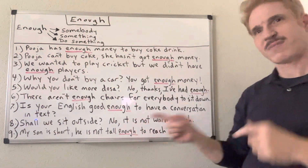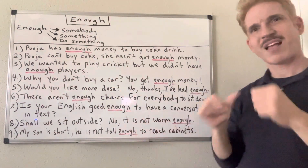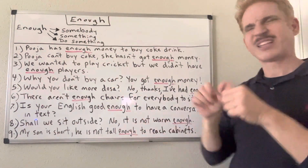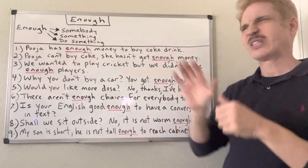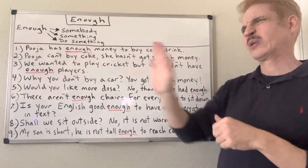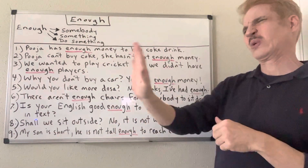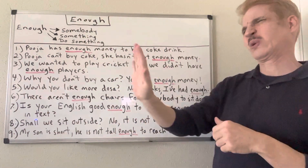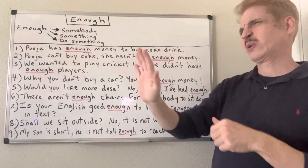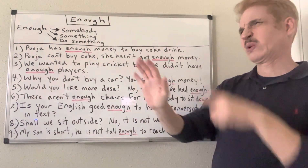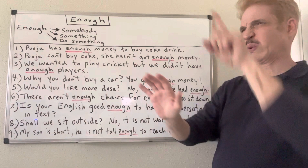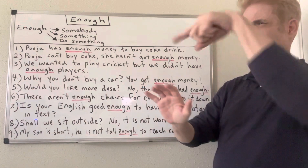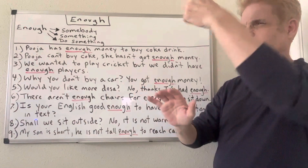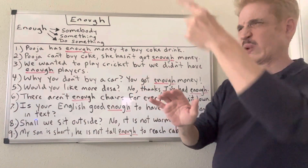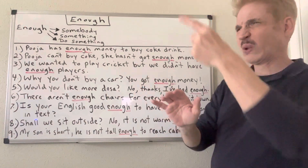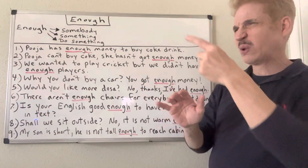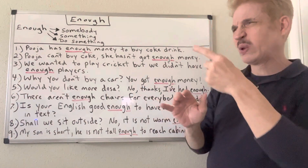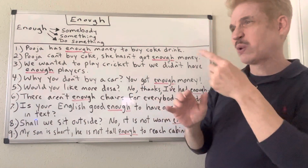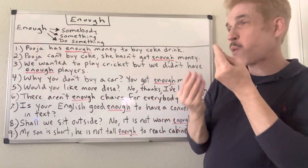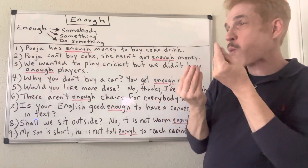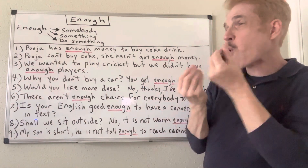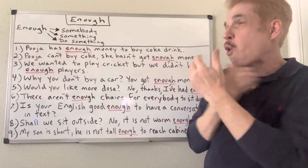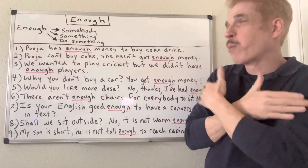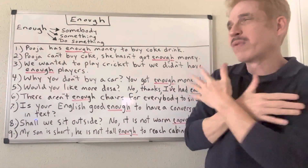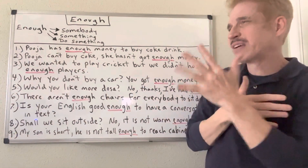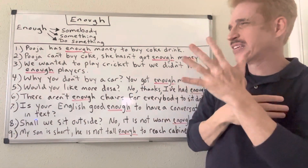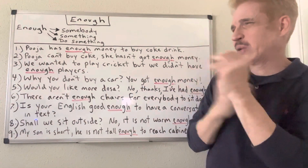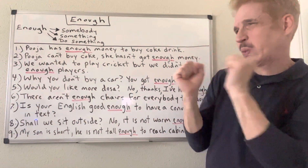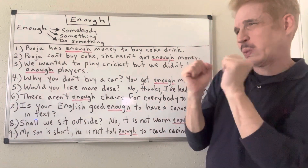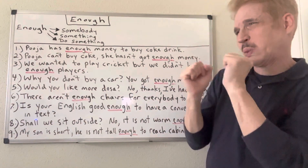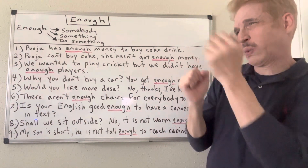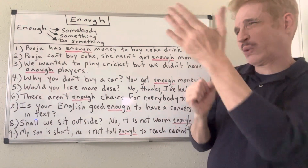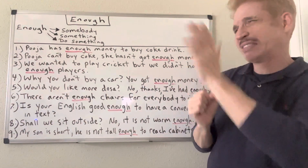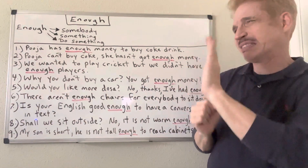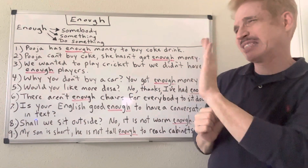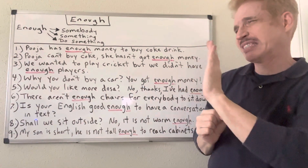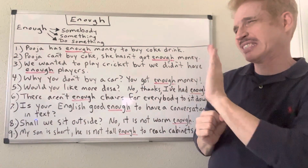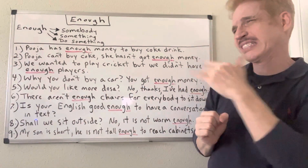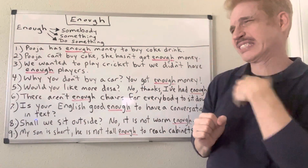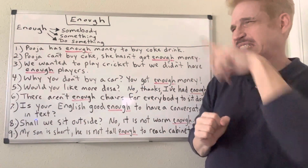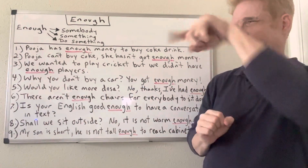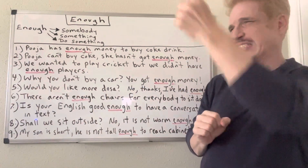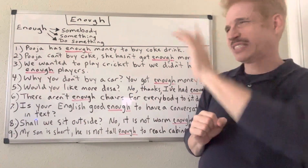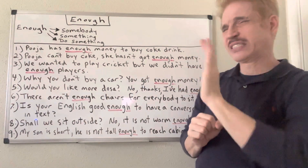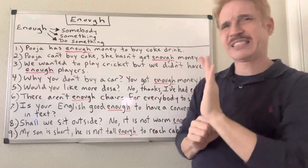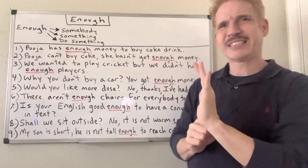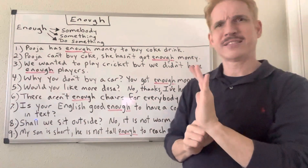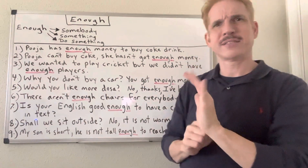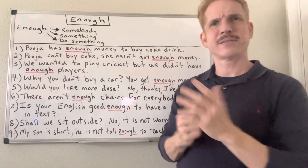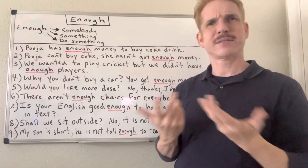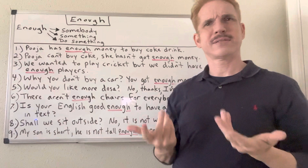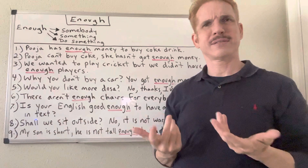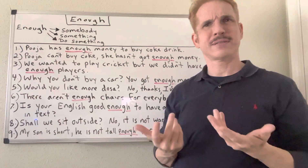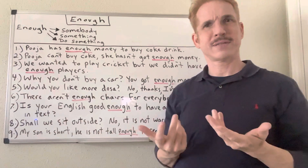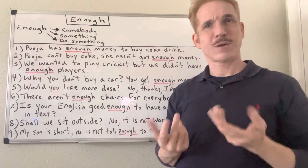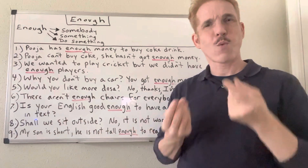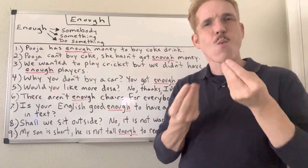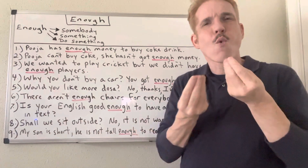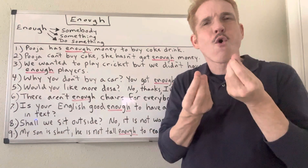to one place, which is the opportunity, and then it flows over to the project. So it needs to be there too,